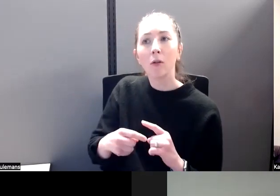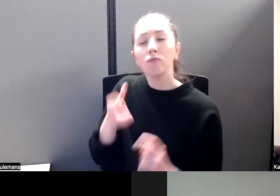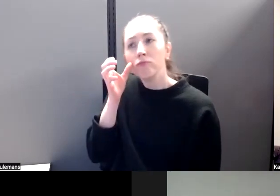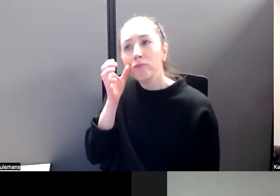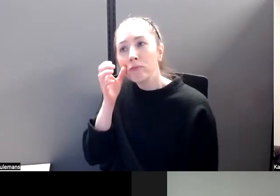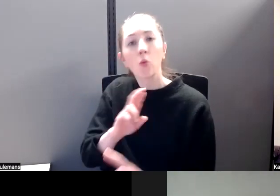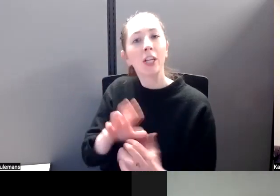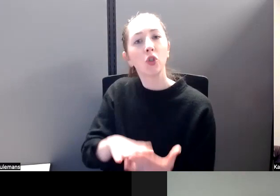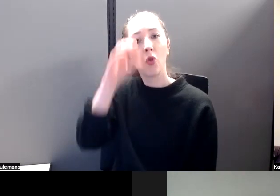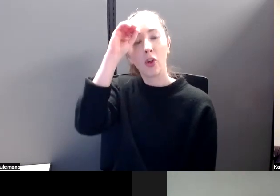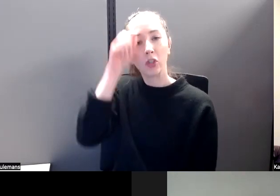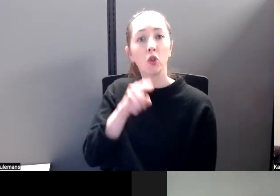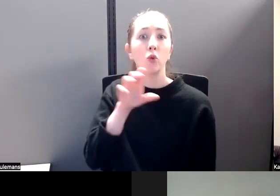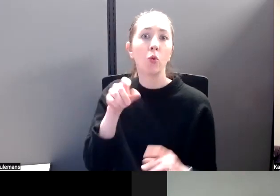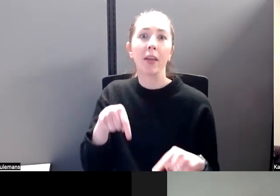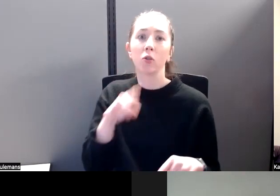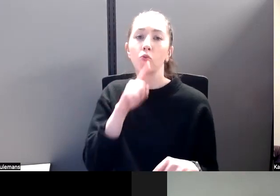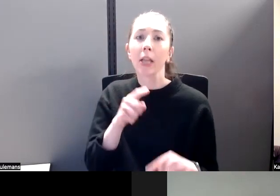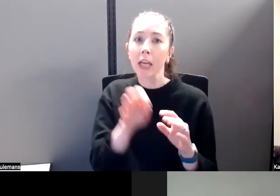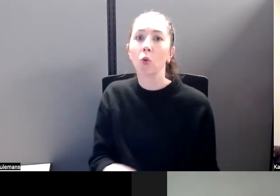this, I think is crucial. And again,